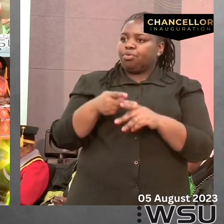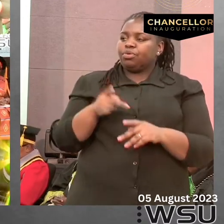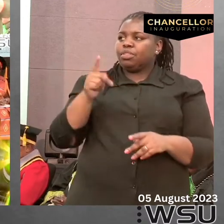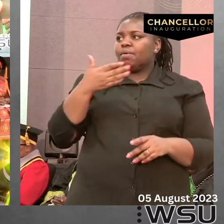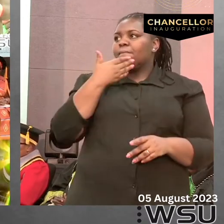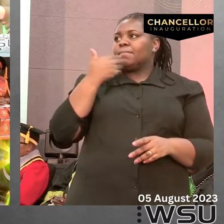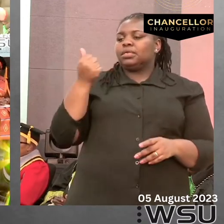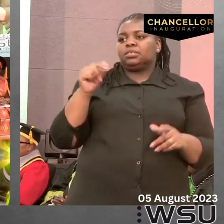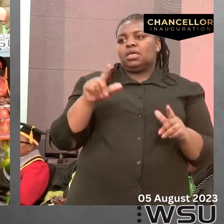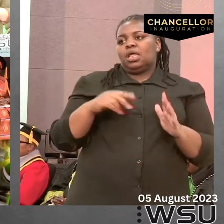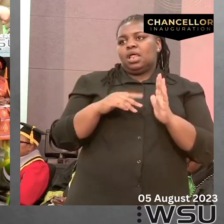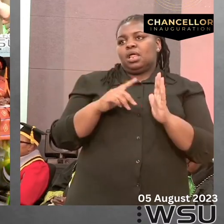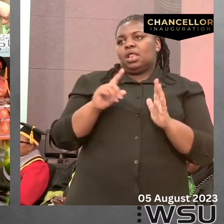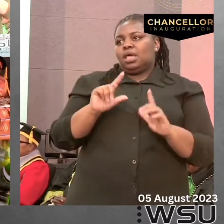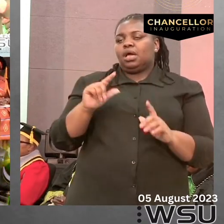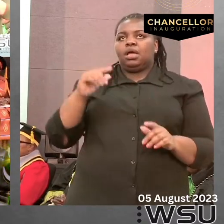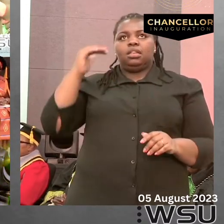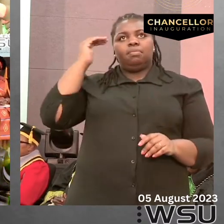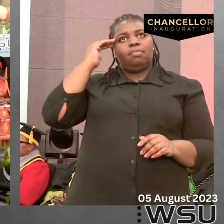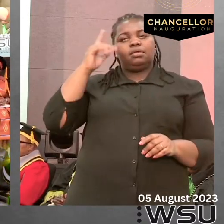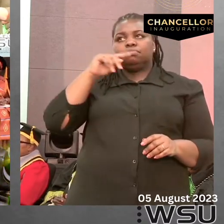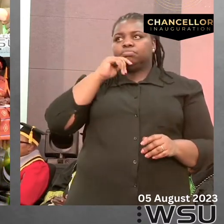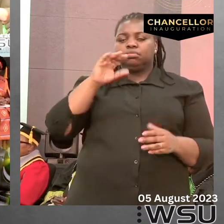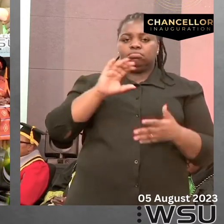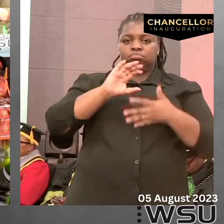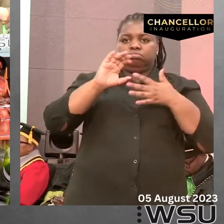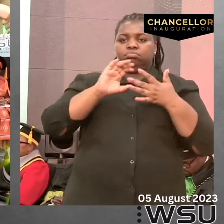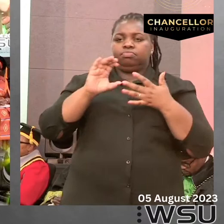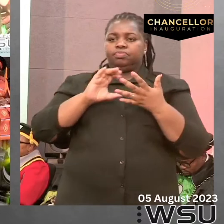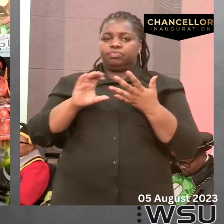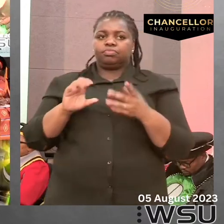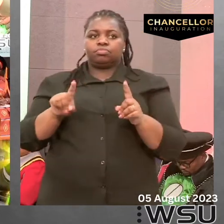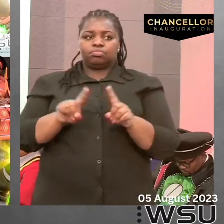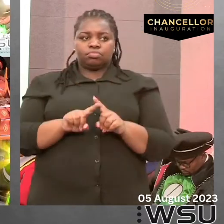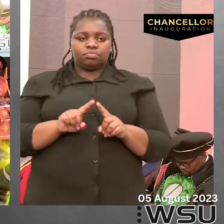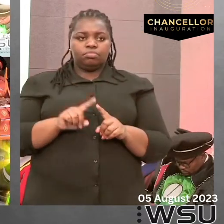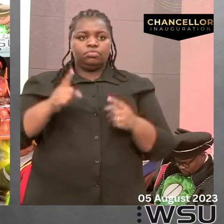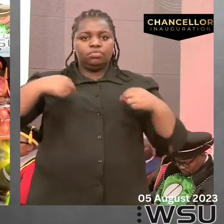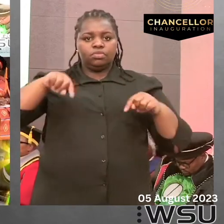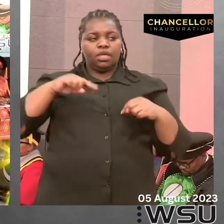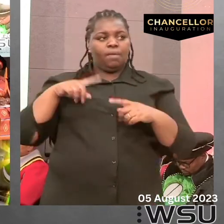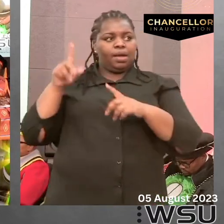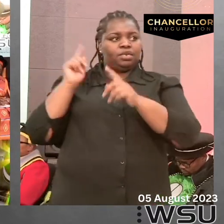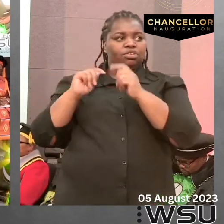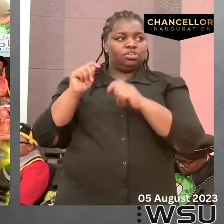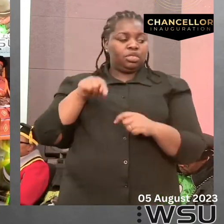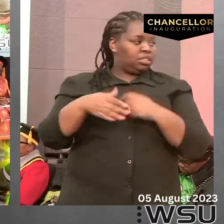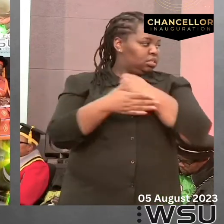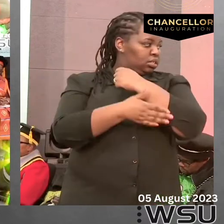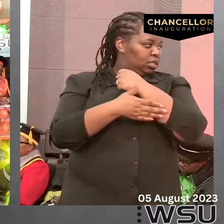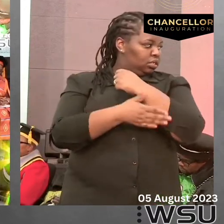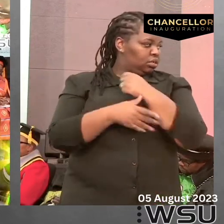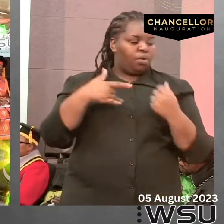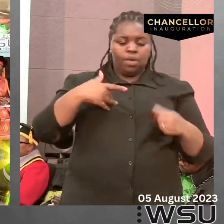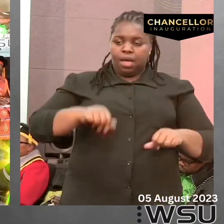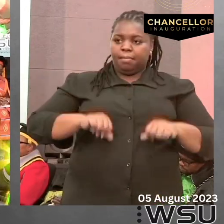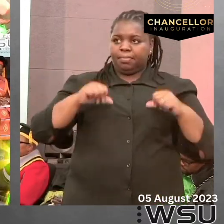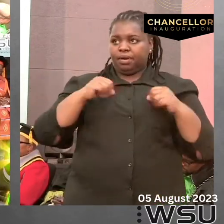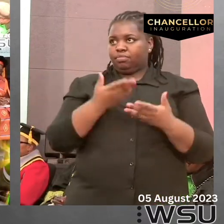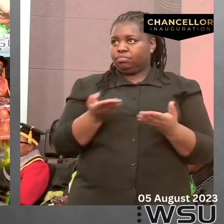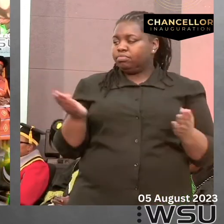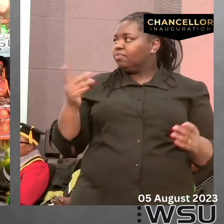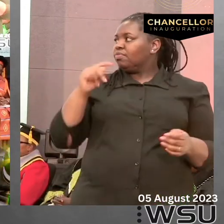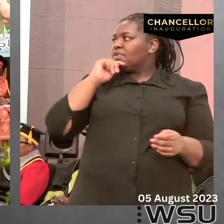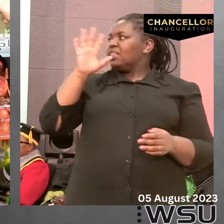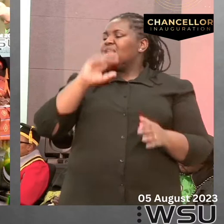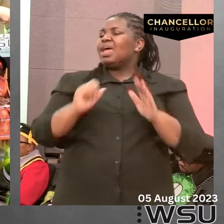best legal minds that have come to characterize and our judiciary in this country. We're very proud of it. These things did